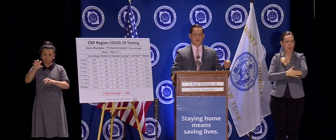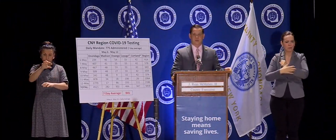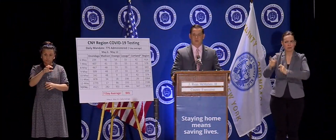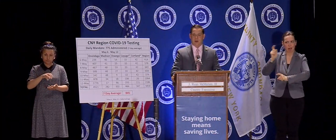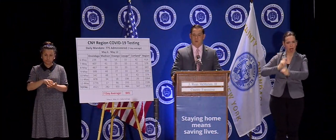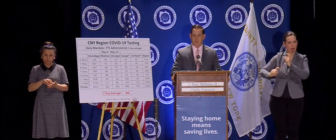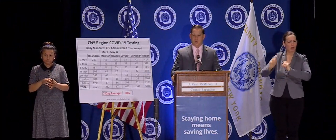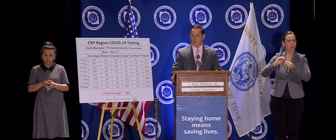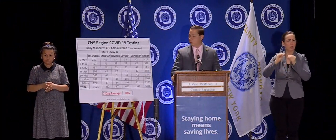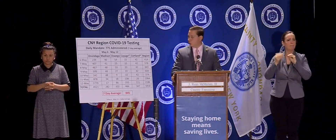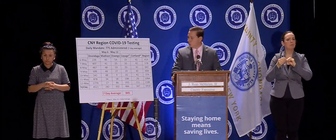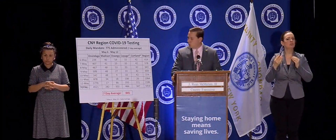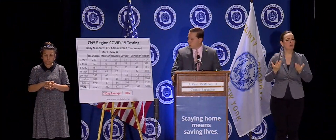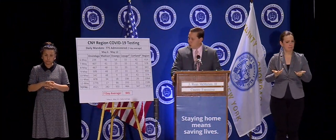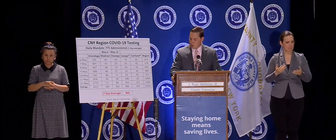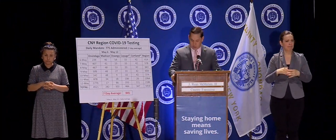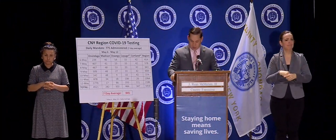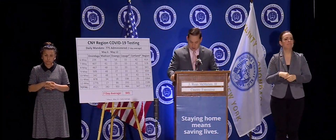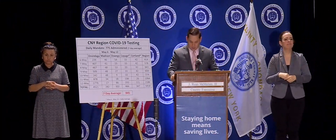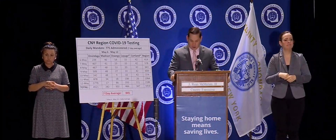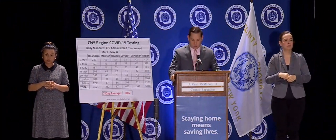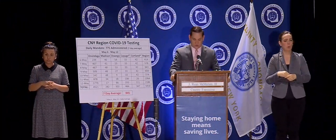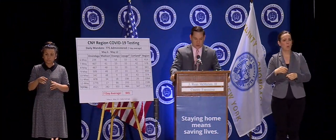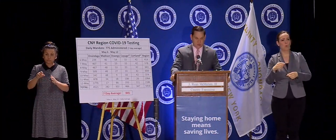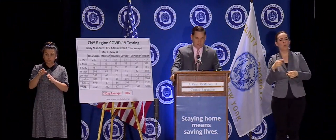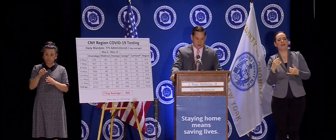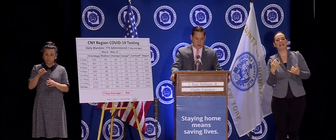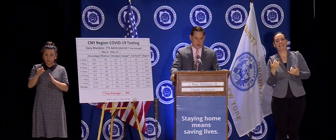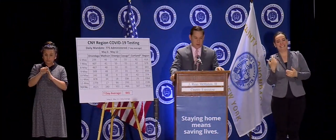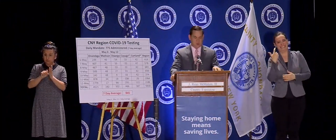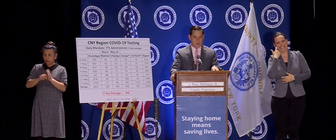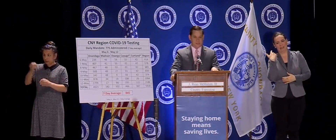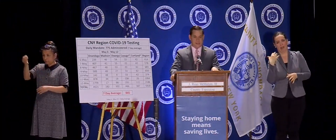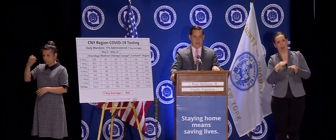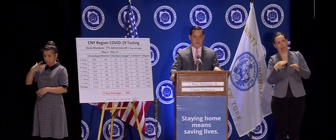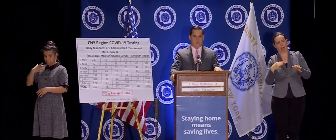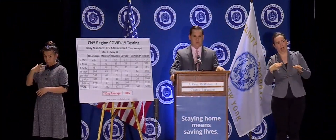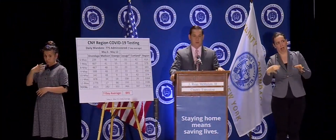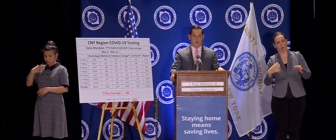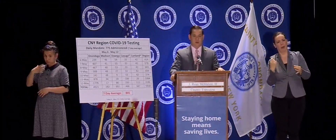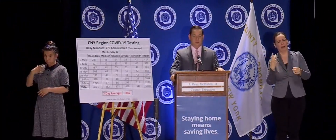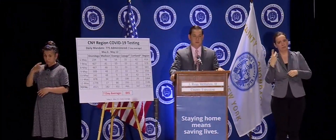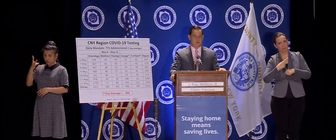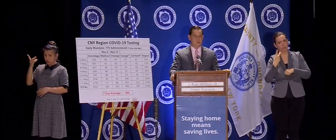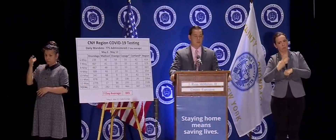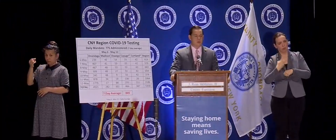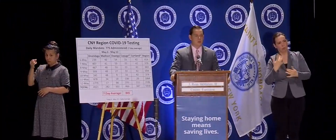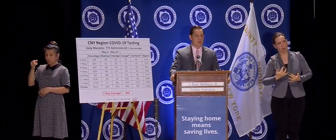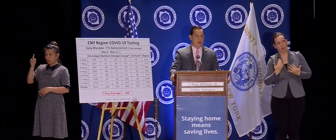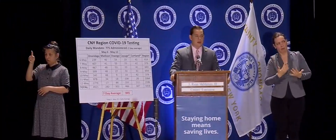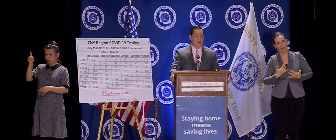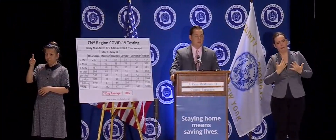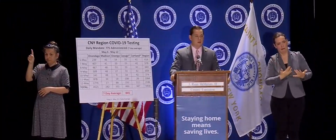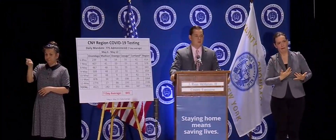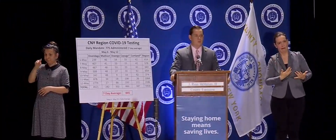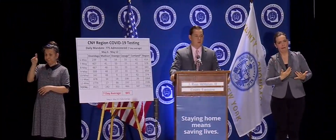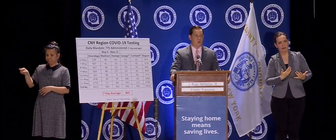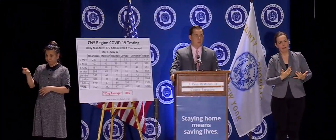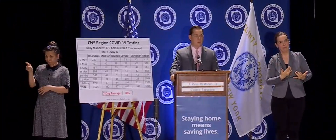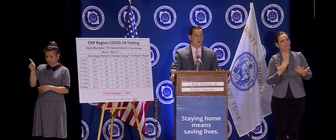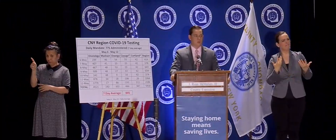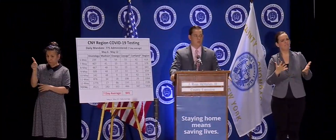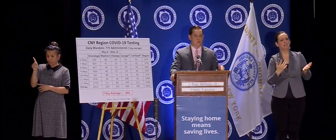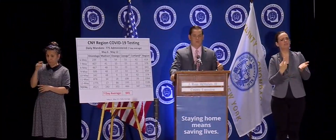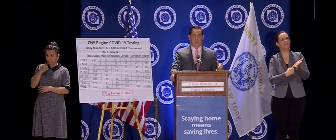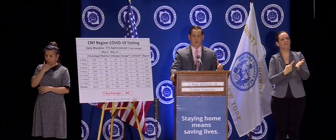48, 72 hours old. And we talked about how the state has agreed with us that